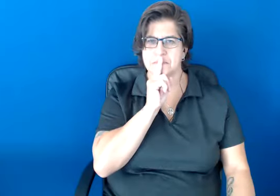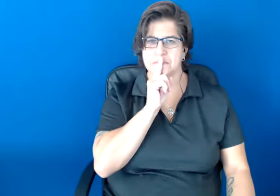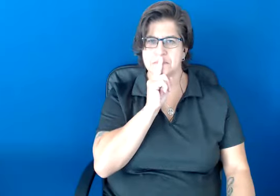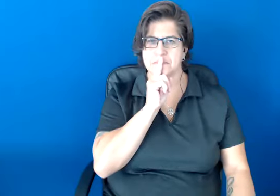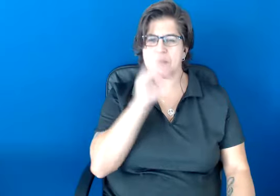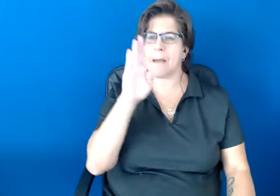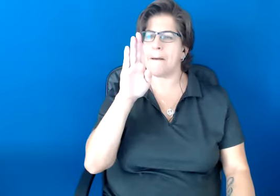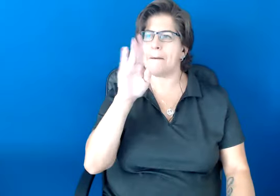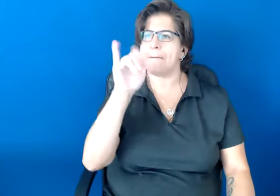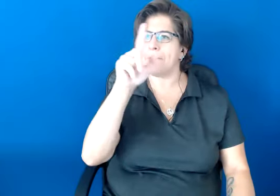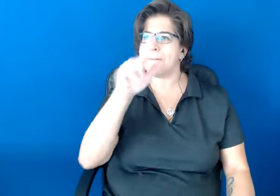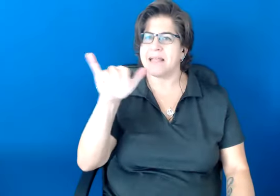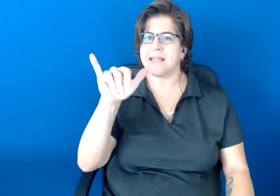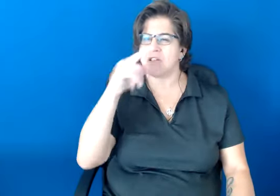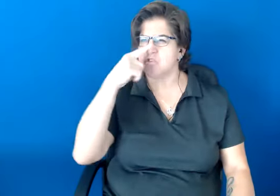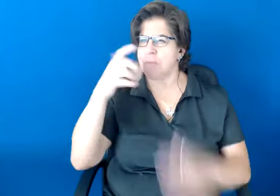Billy, can you co-host Polly?